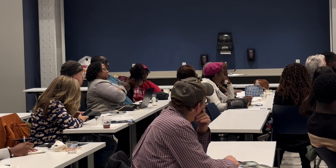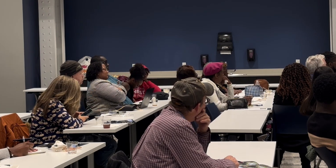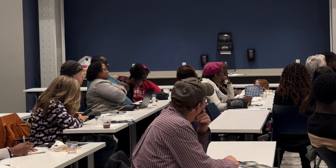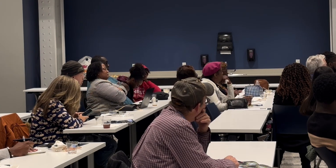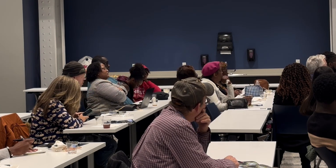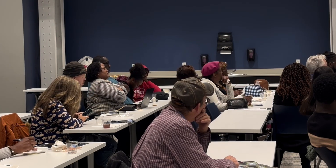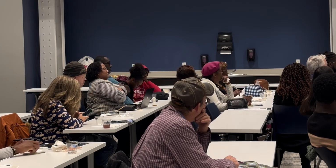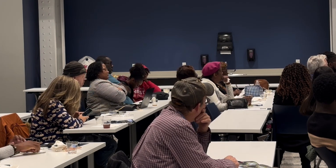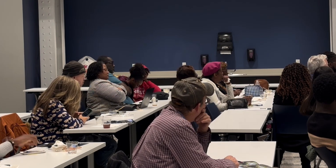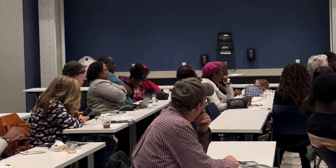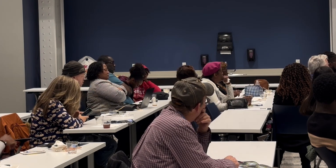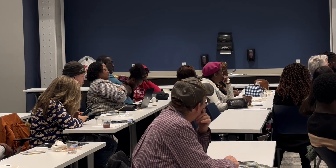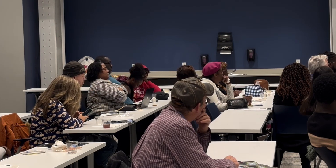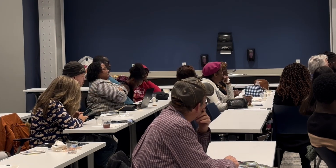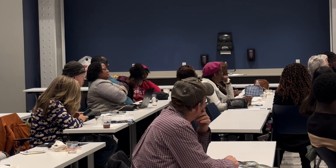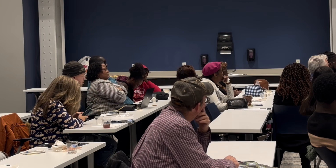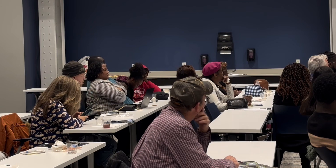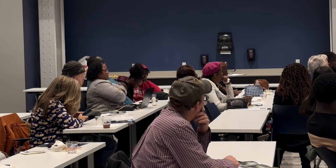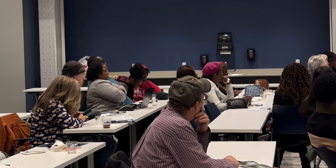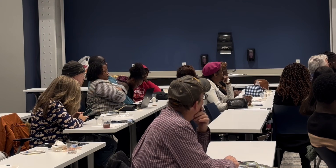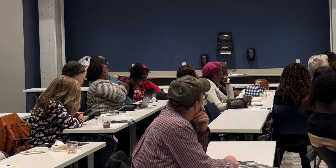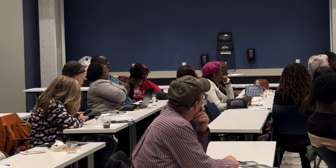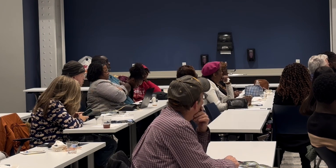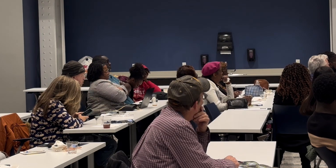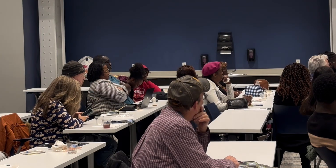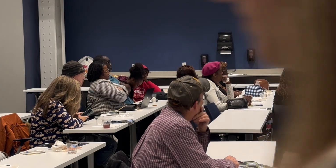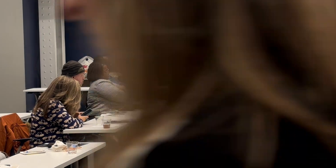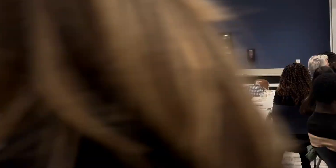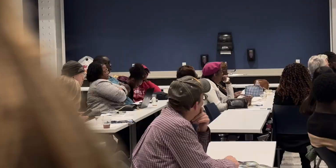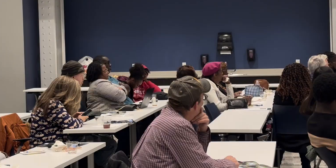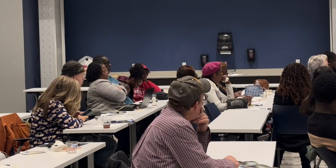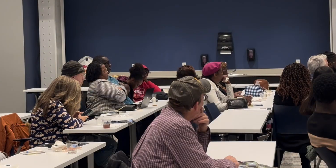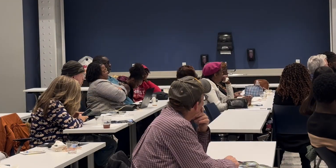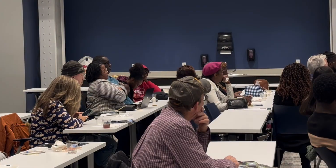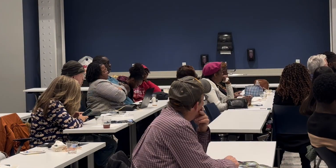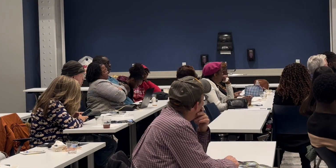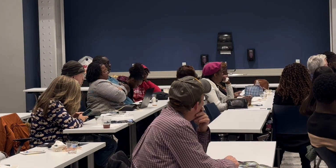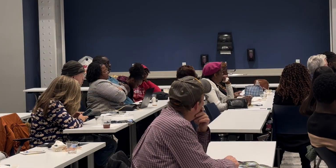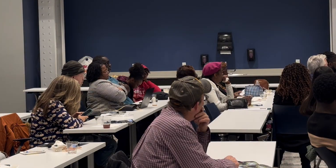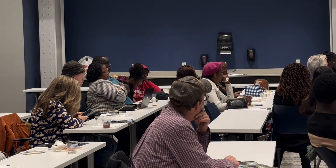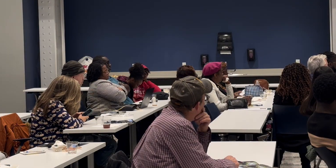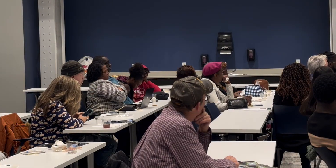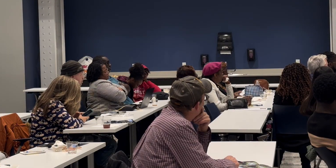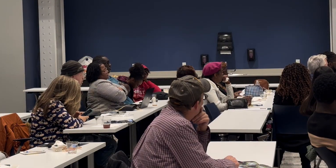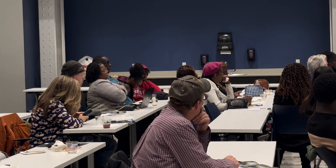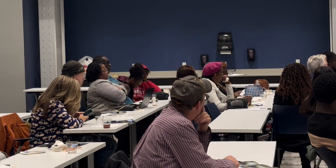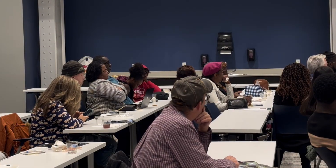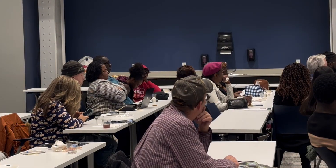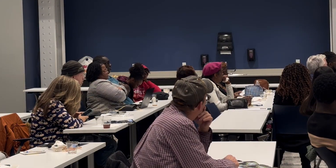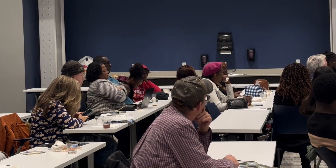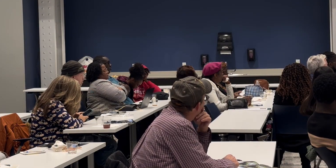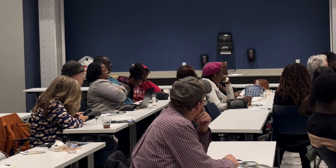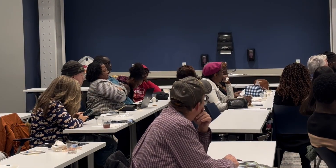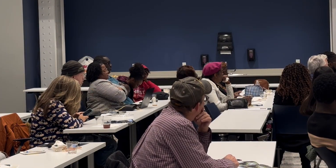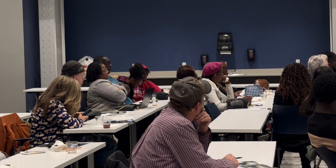to 4 or less. And then do the same within the Black Rock system and the Skajapa creek system as